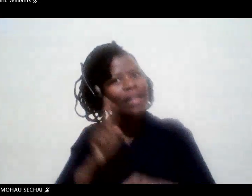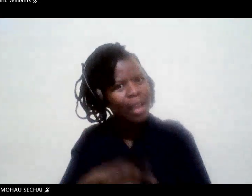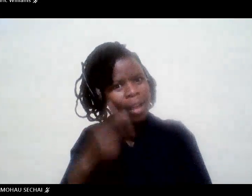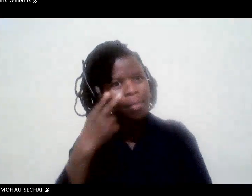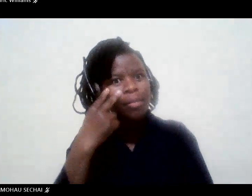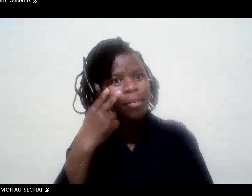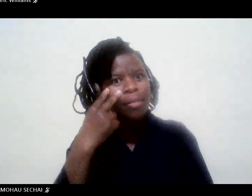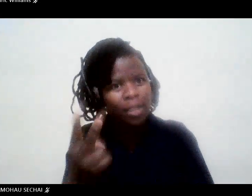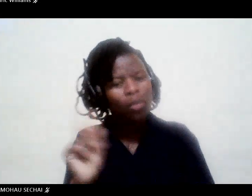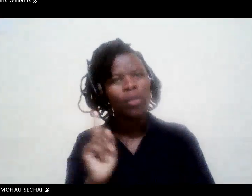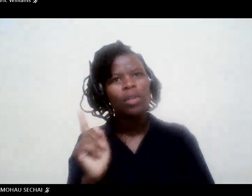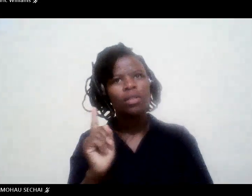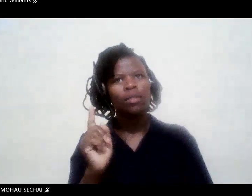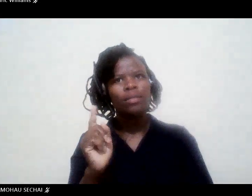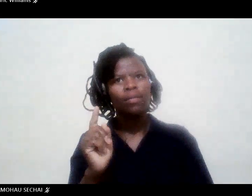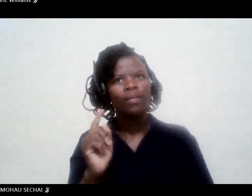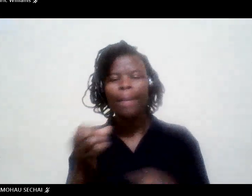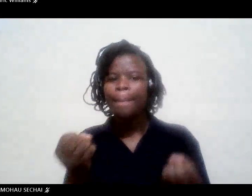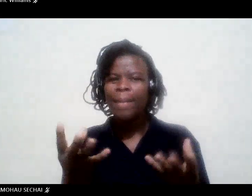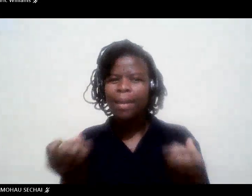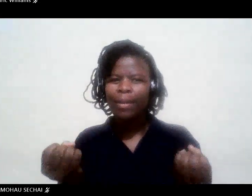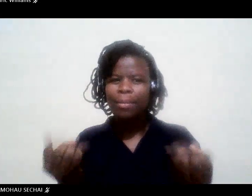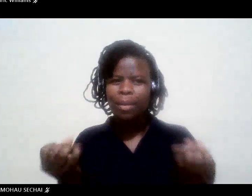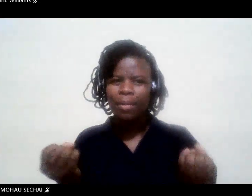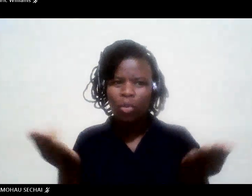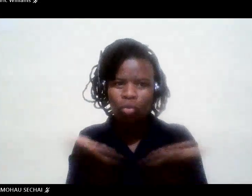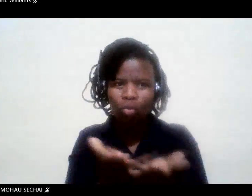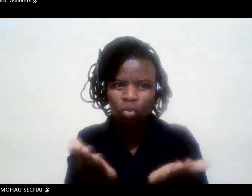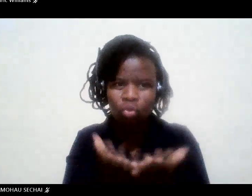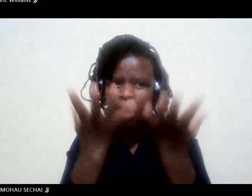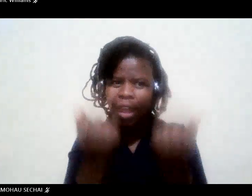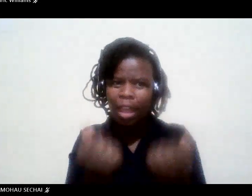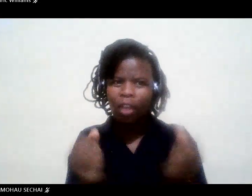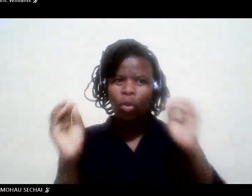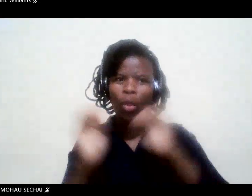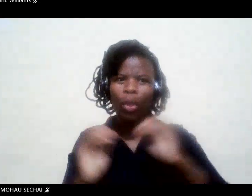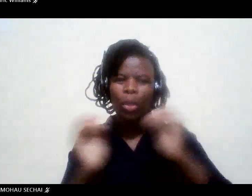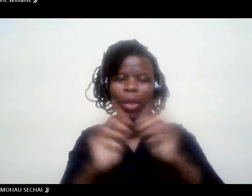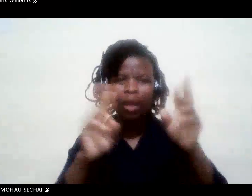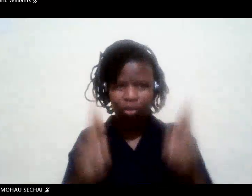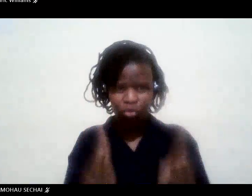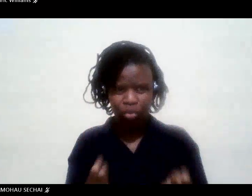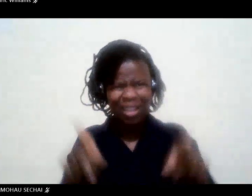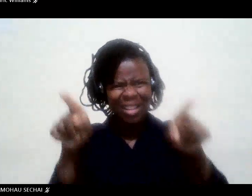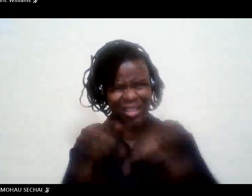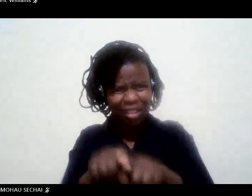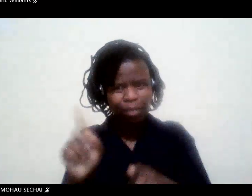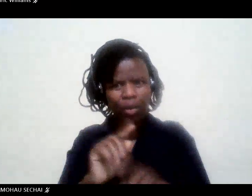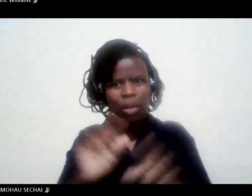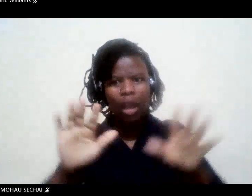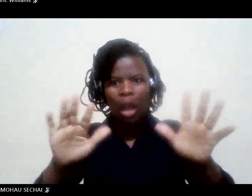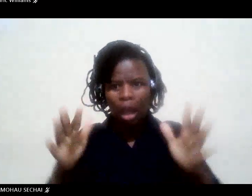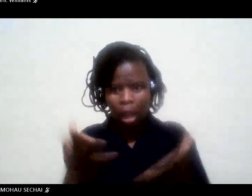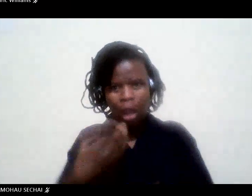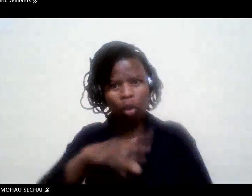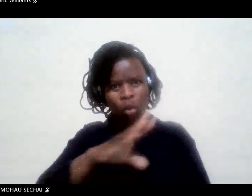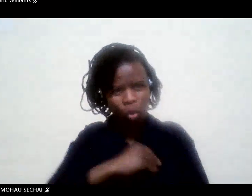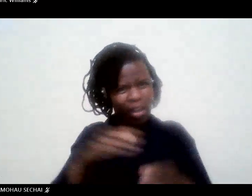at many schools, they don't have the resources. And how do we engage